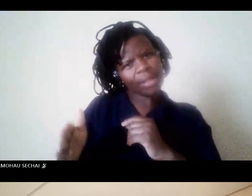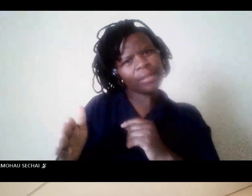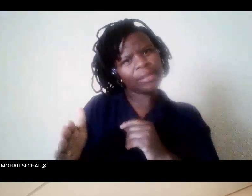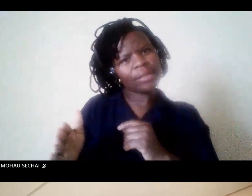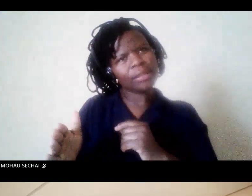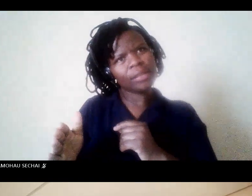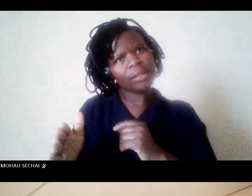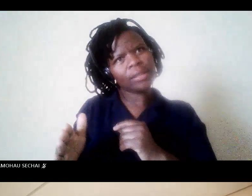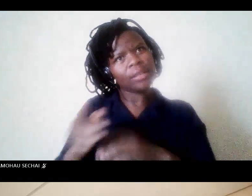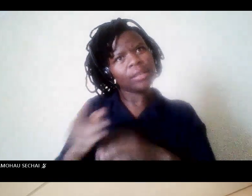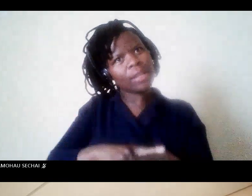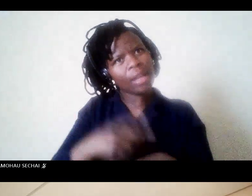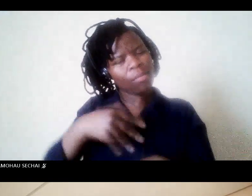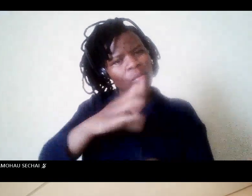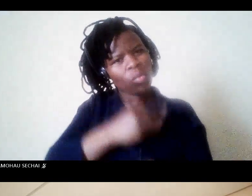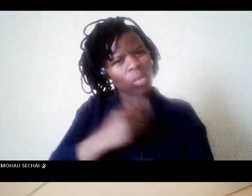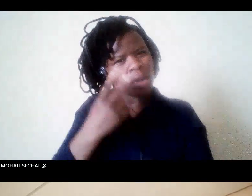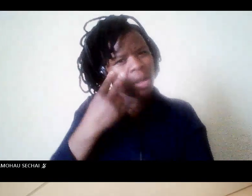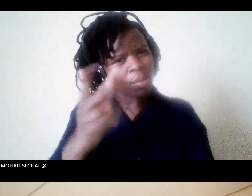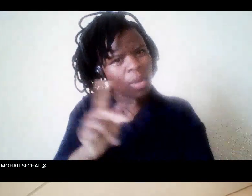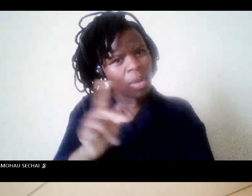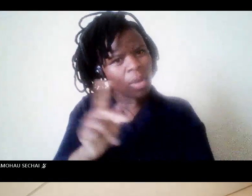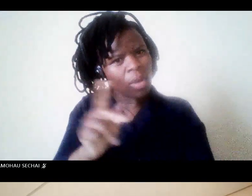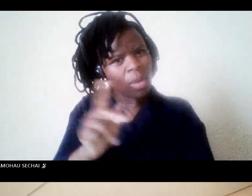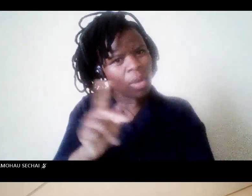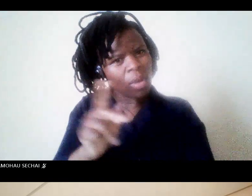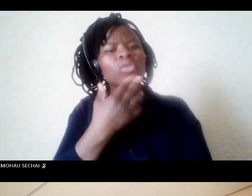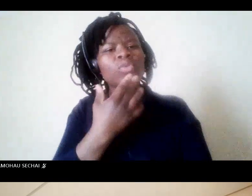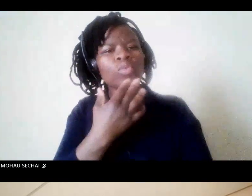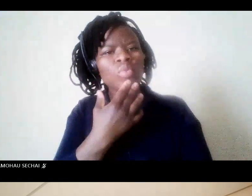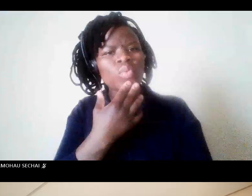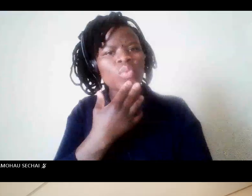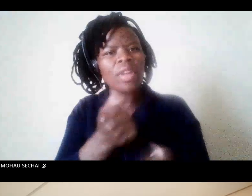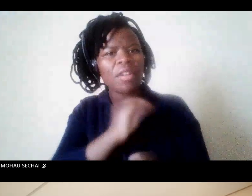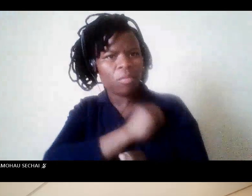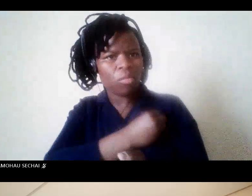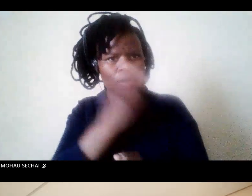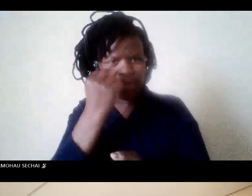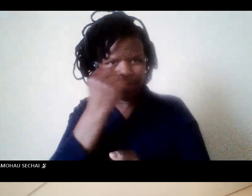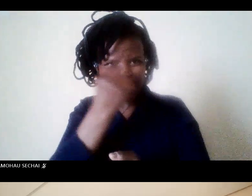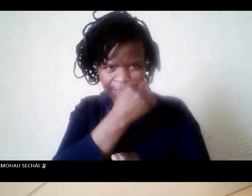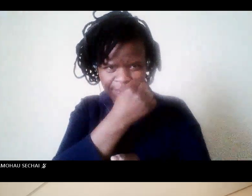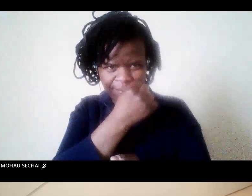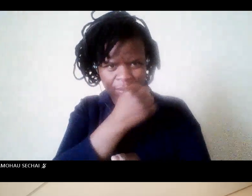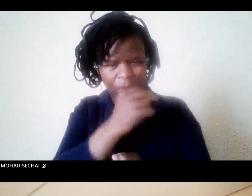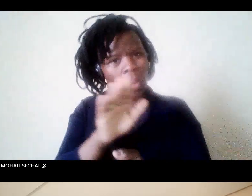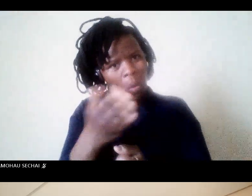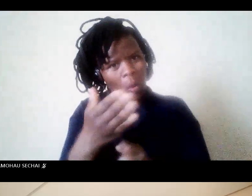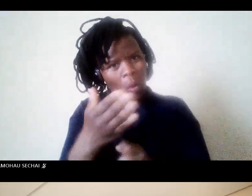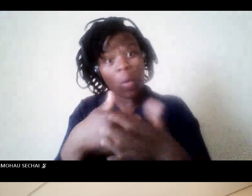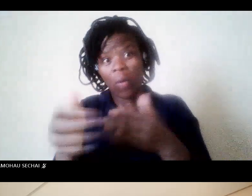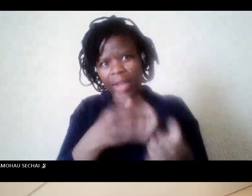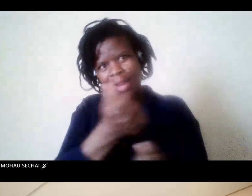when we see someone who is visually impaired or any kind of